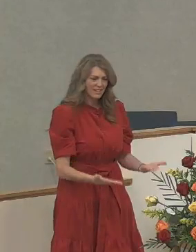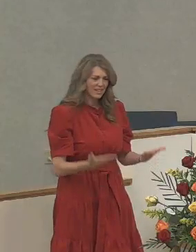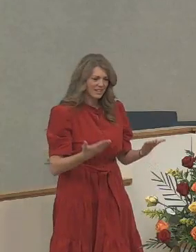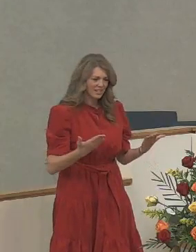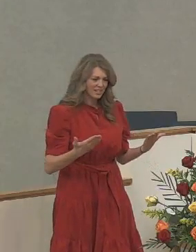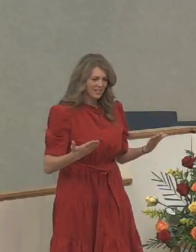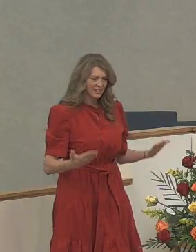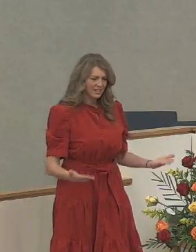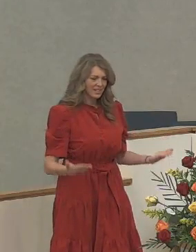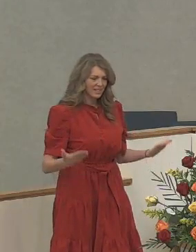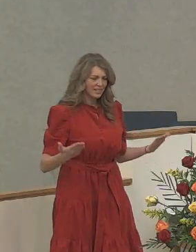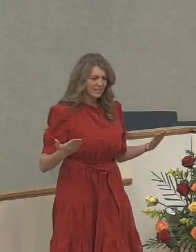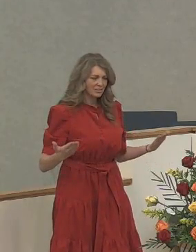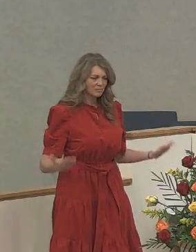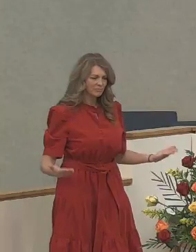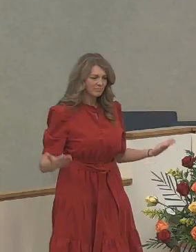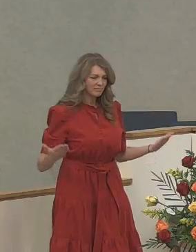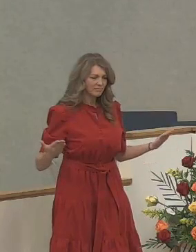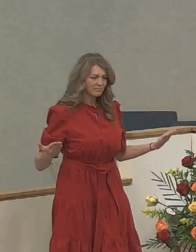difference